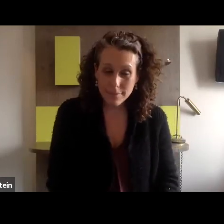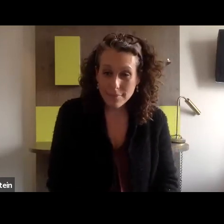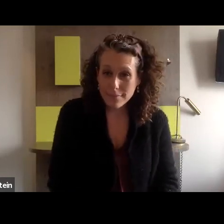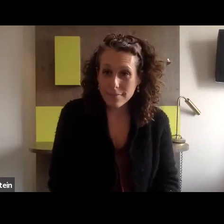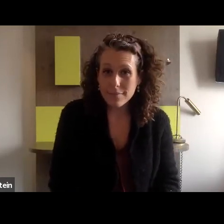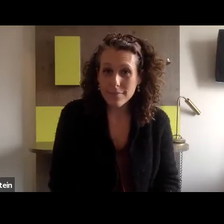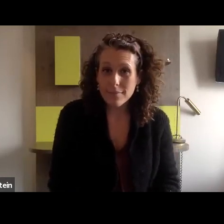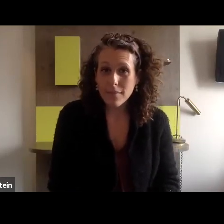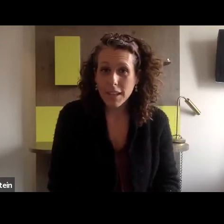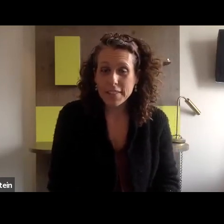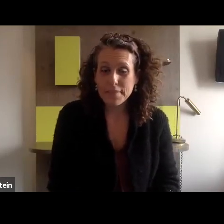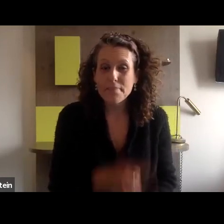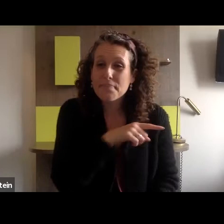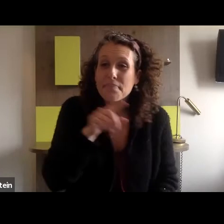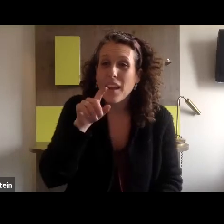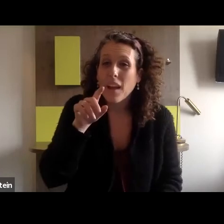So this reference,